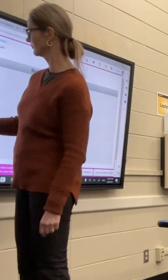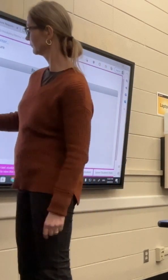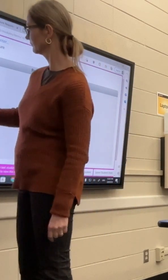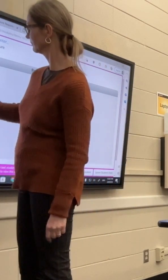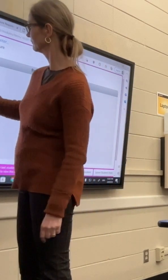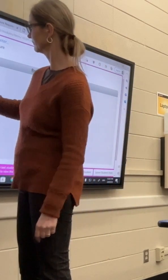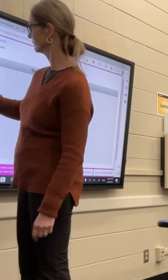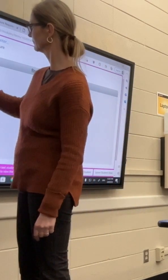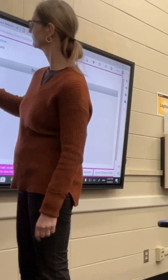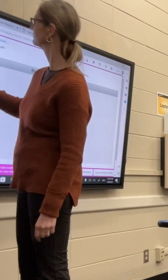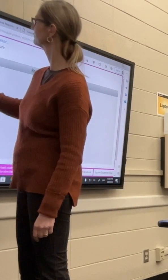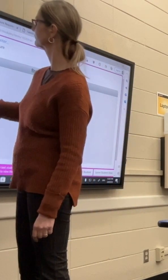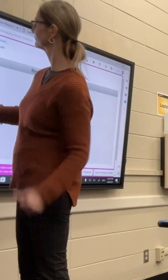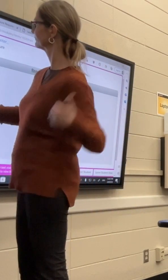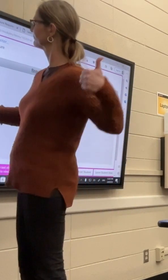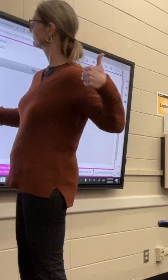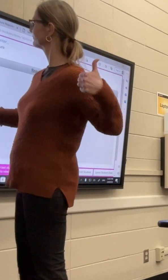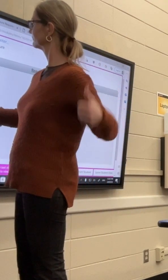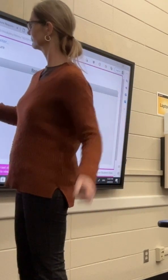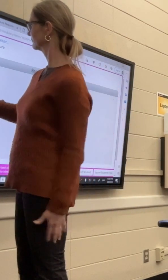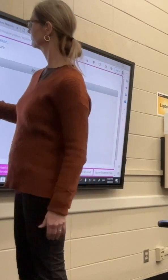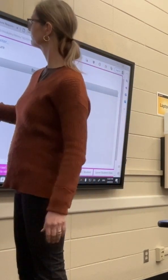you guys. I'm using student view, not using the teacher's view.